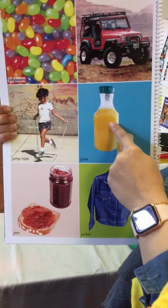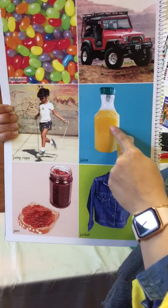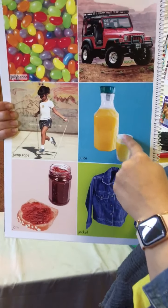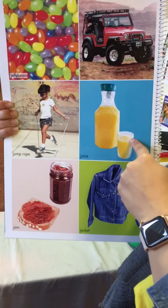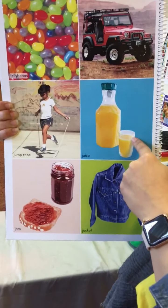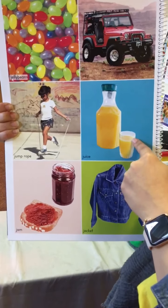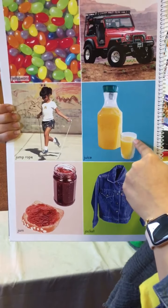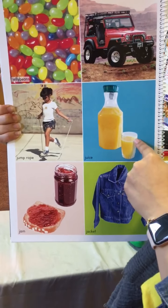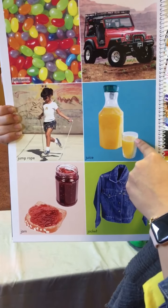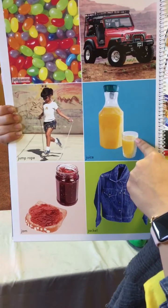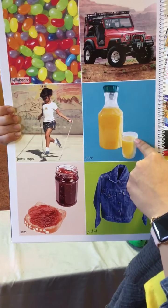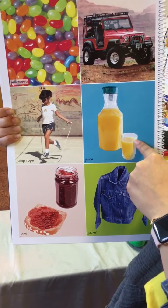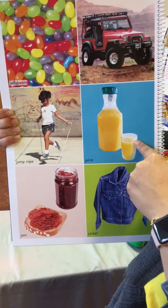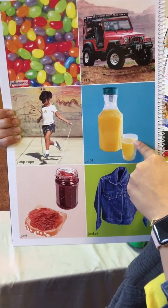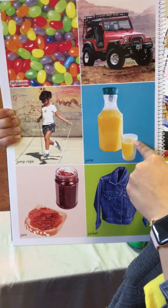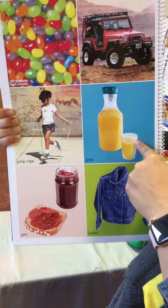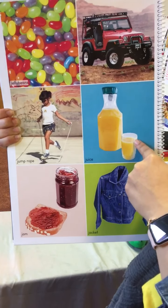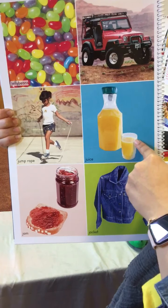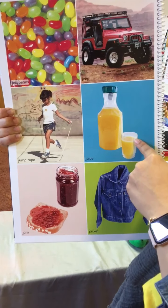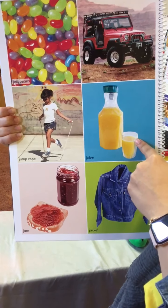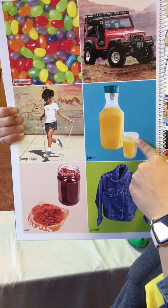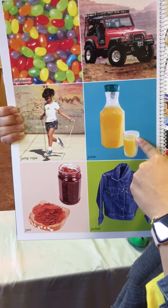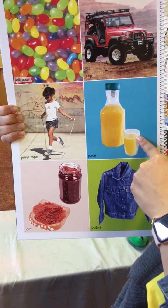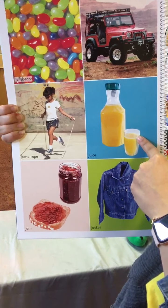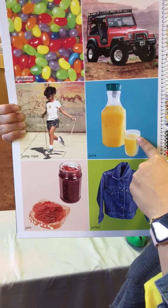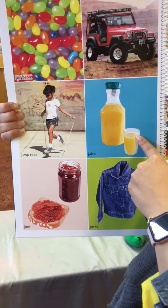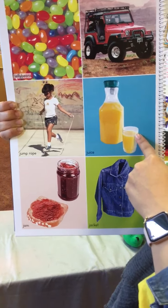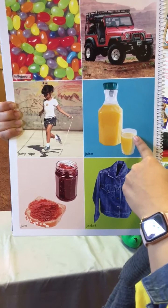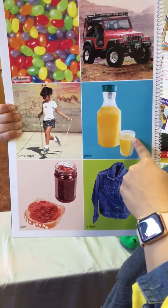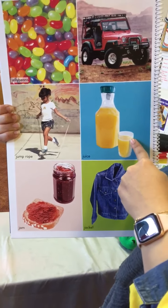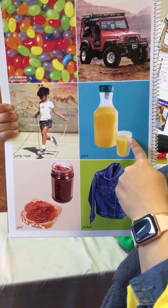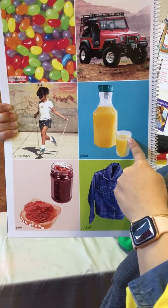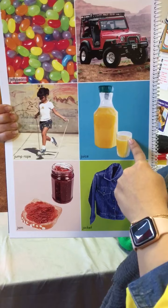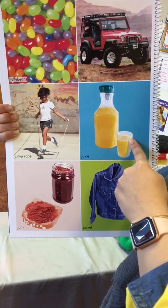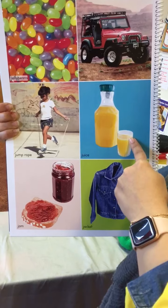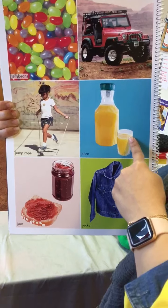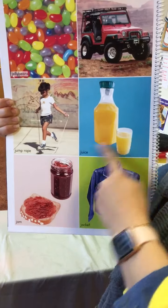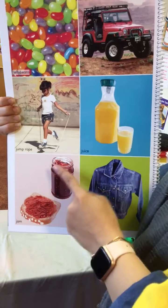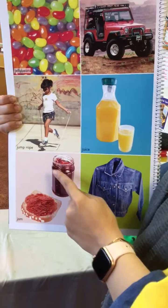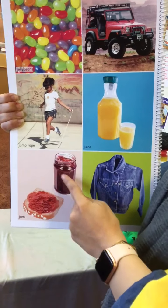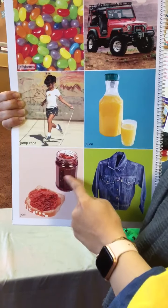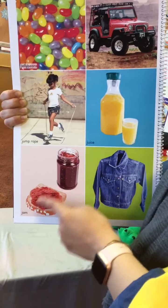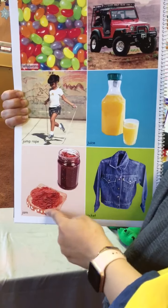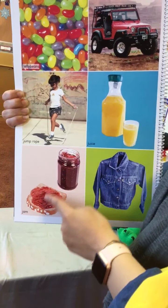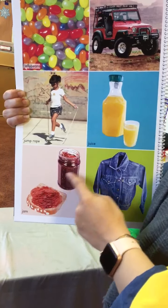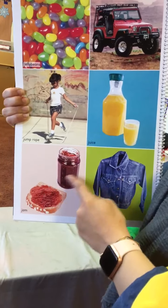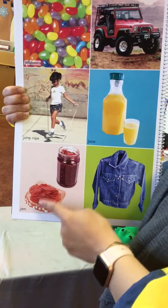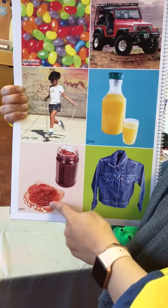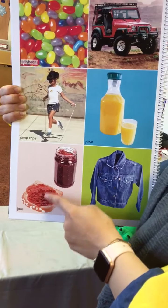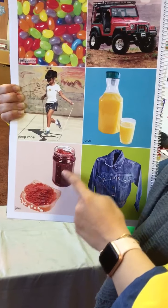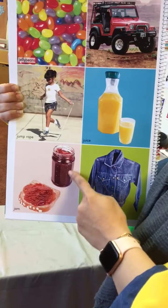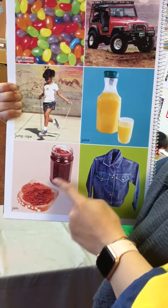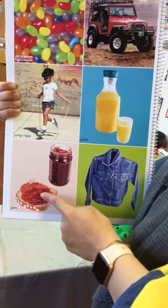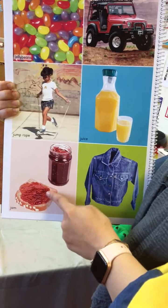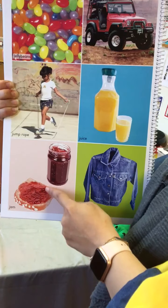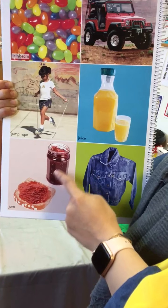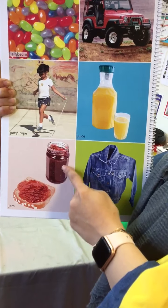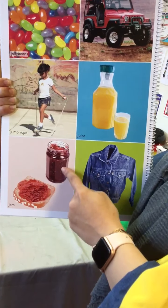during snack. It's called a juice. A juice. These are